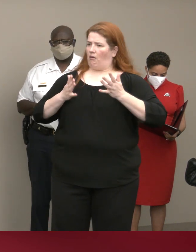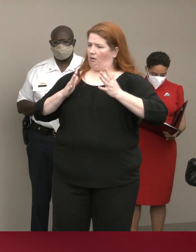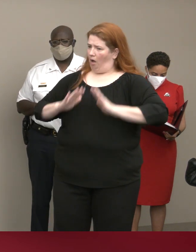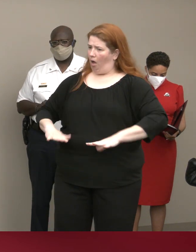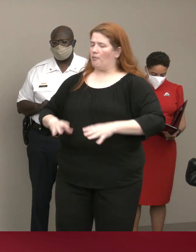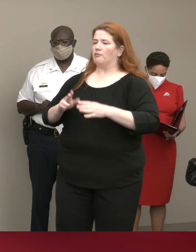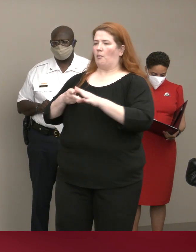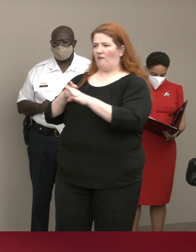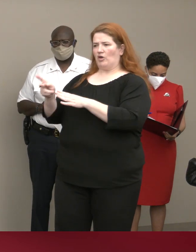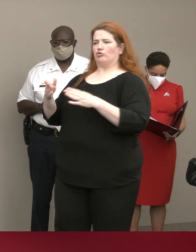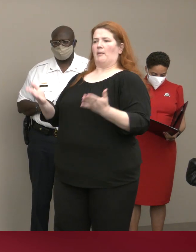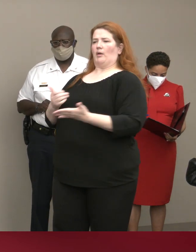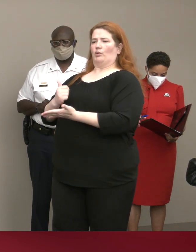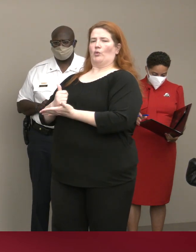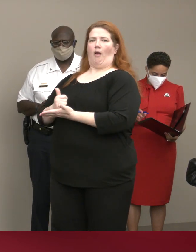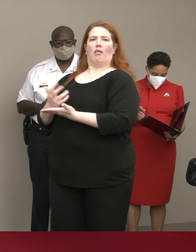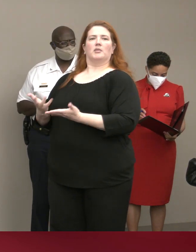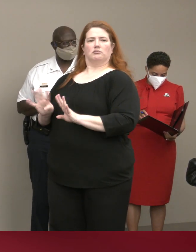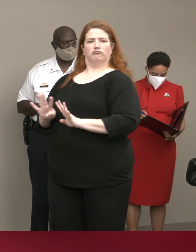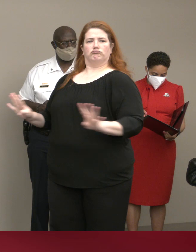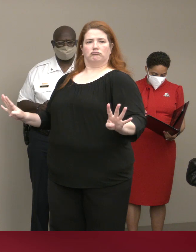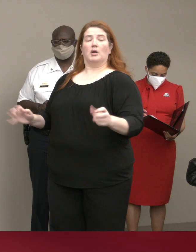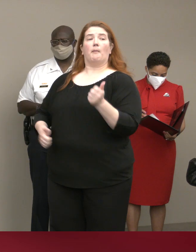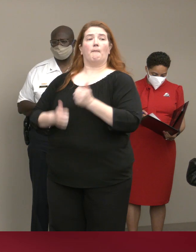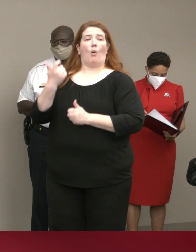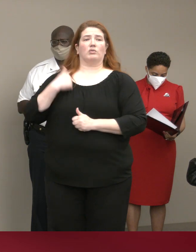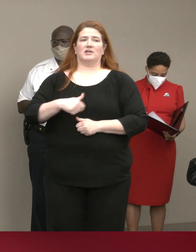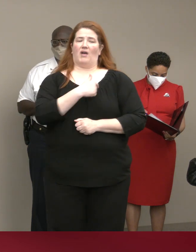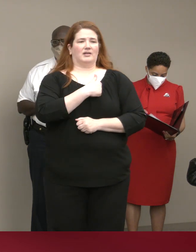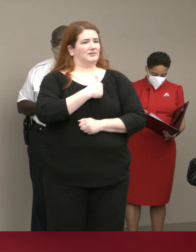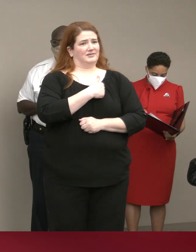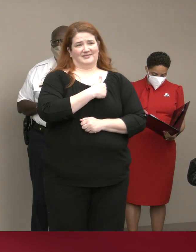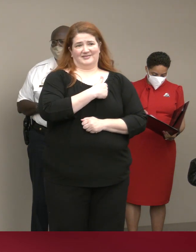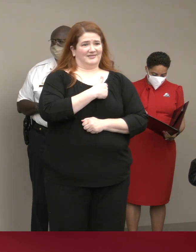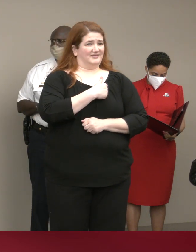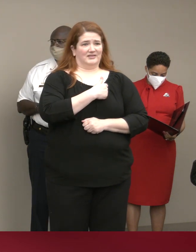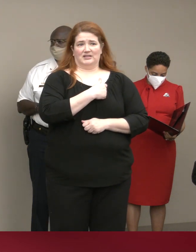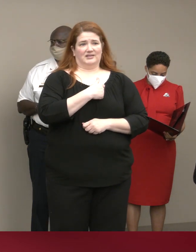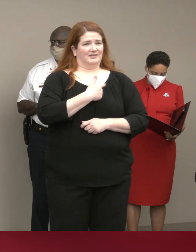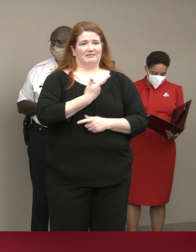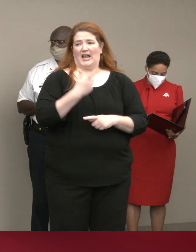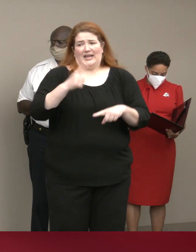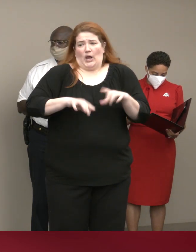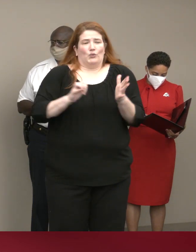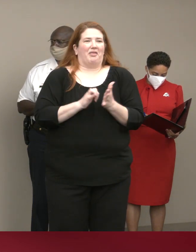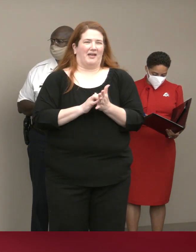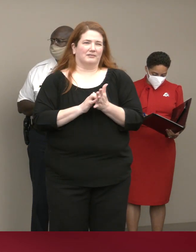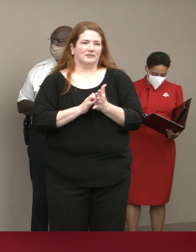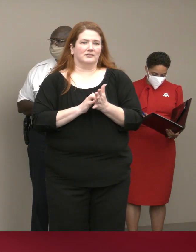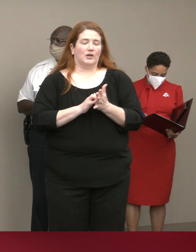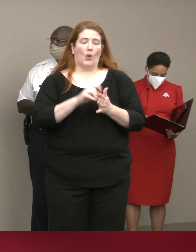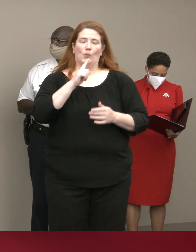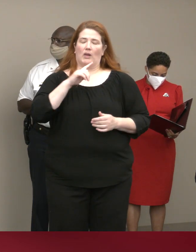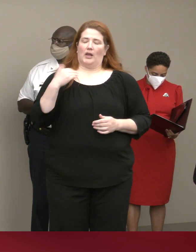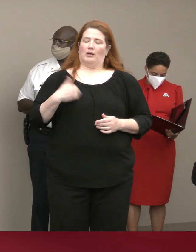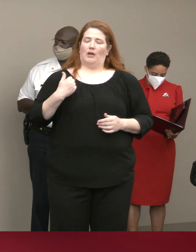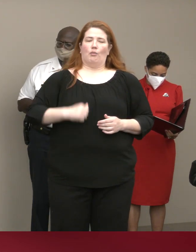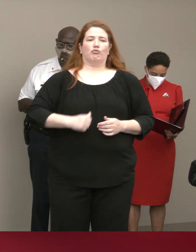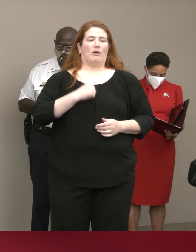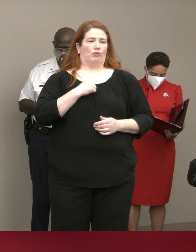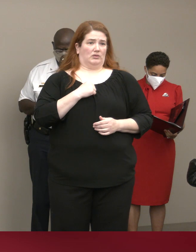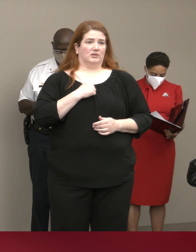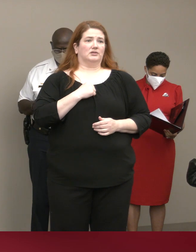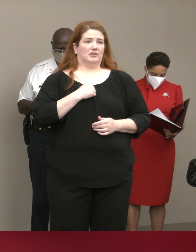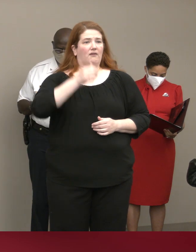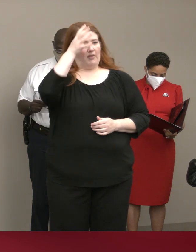professional. Most of us could not have done that. I'm especially proud of the way